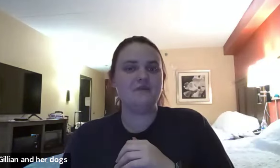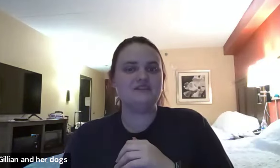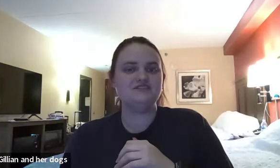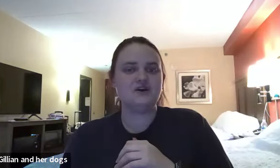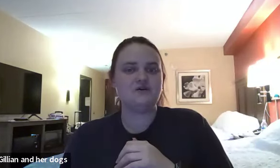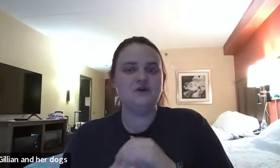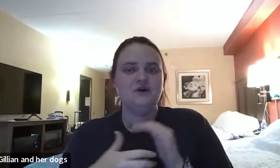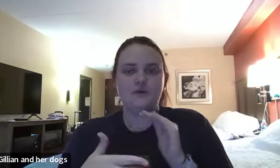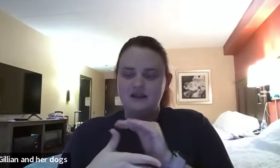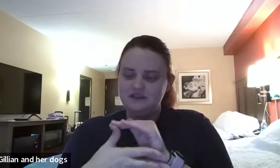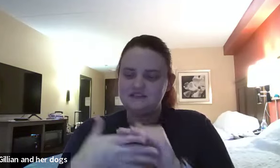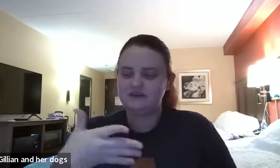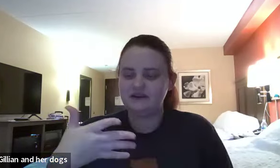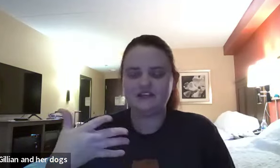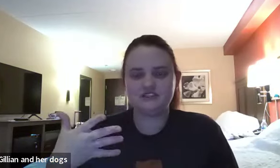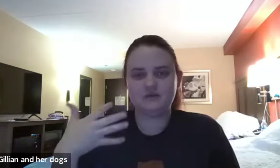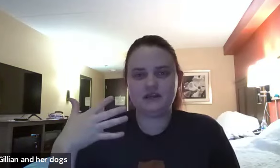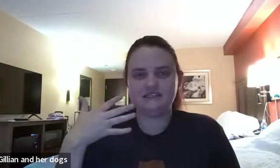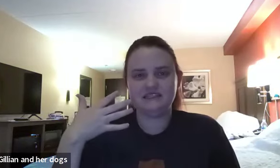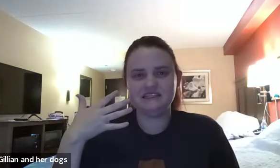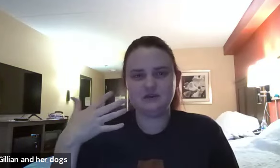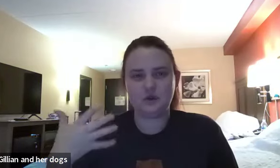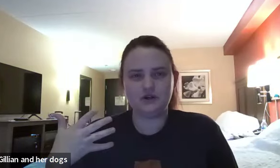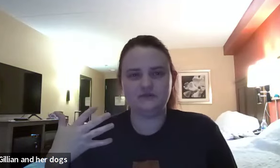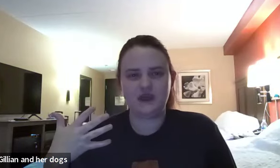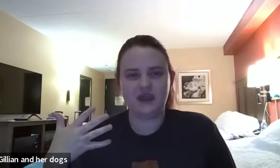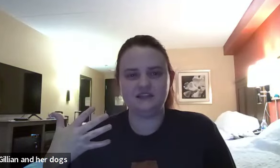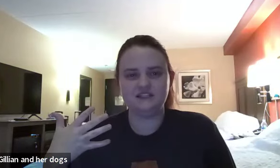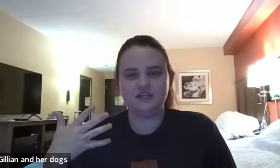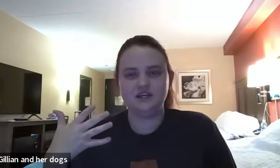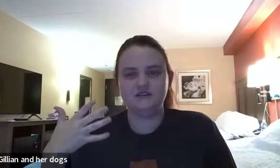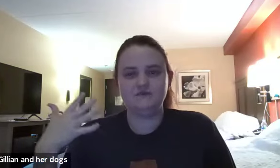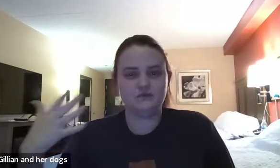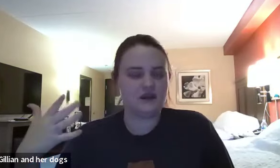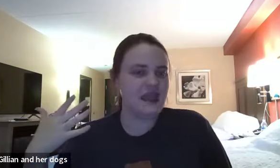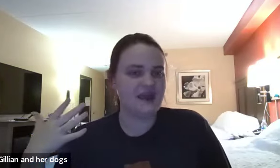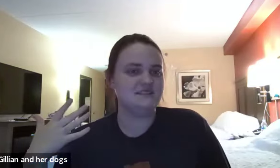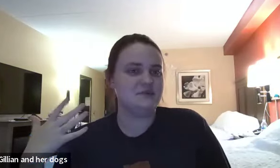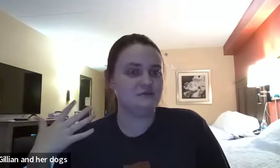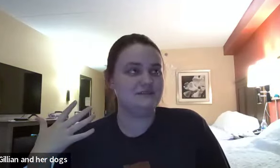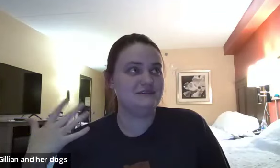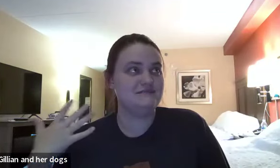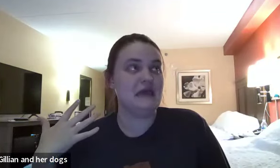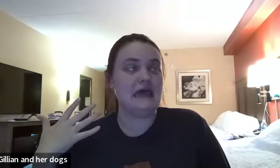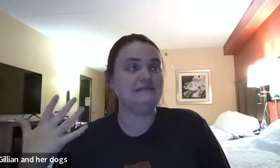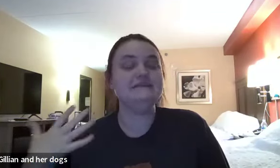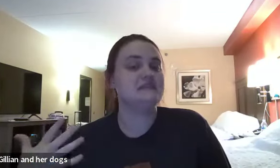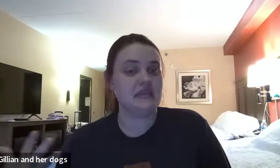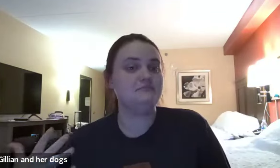And so what I think is a very interesting one is this is a word that run has about at least